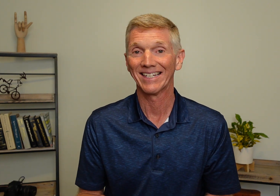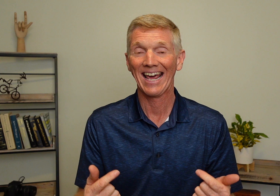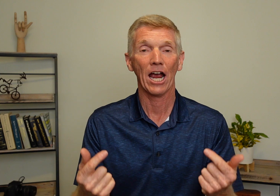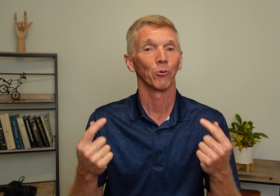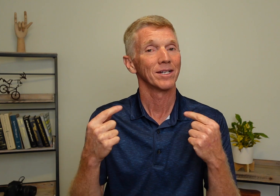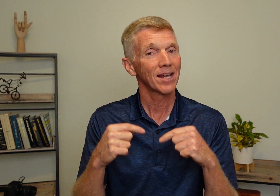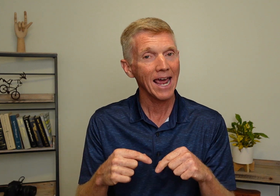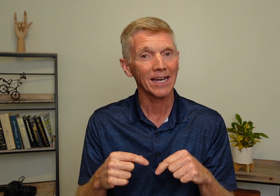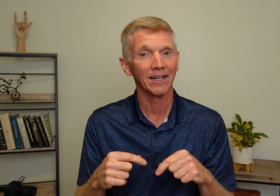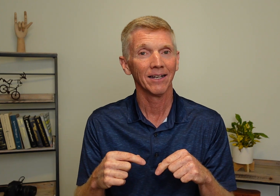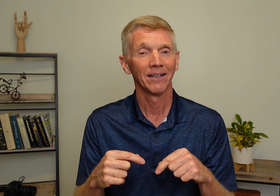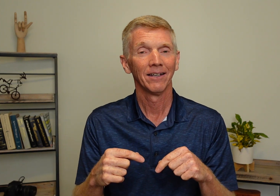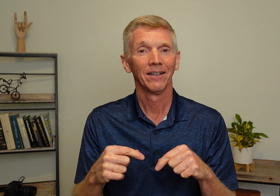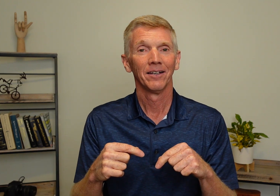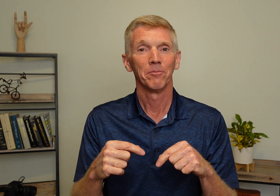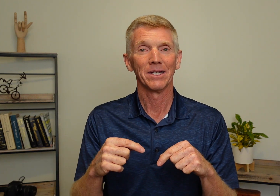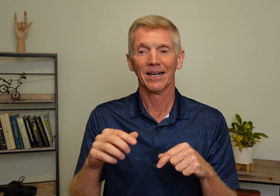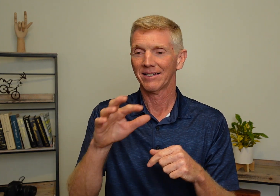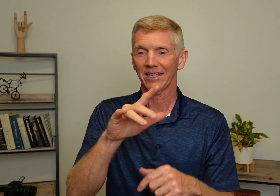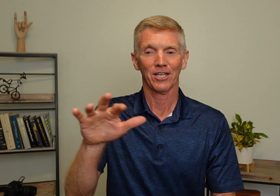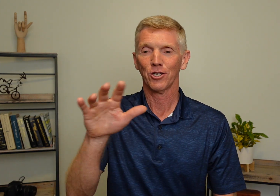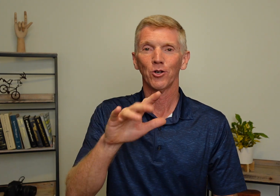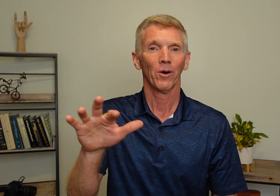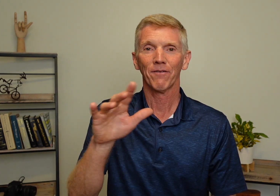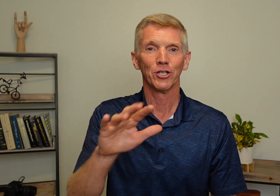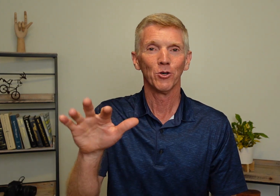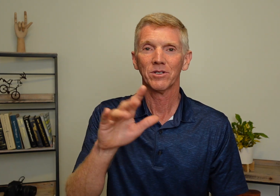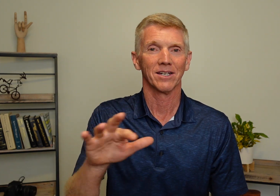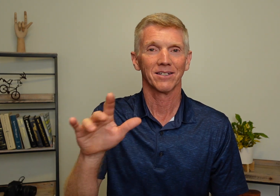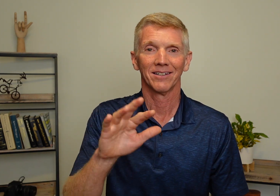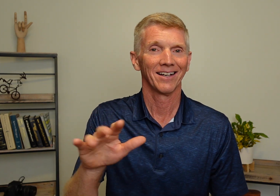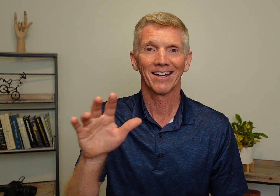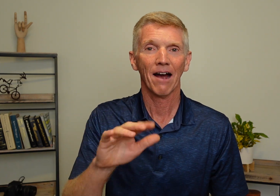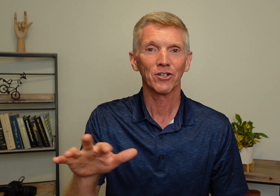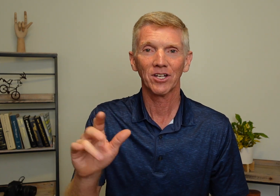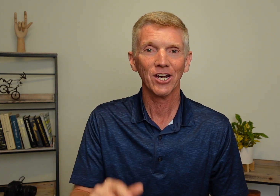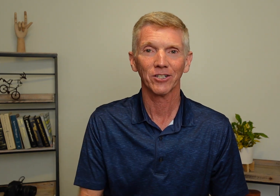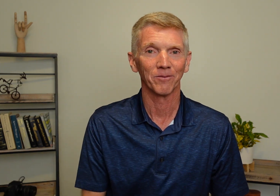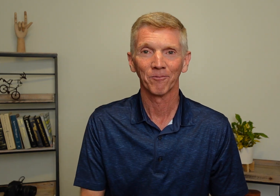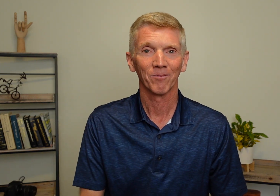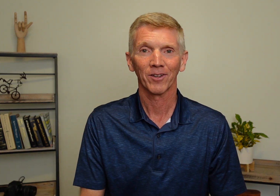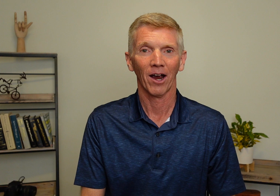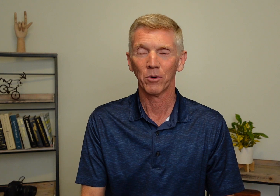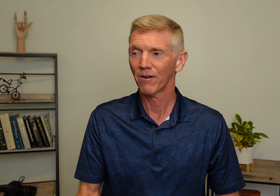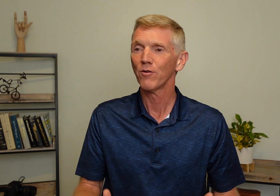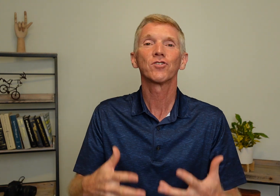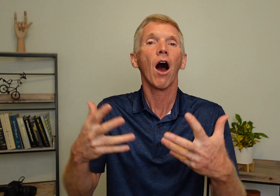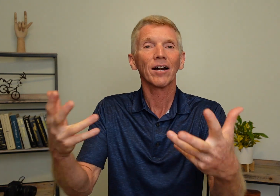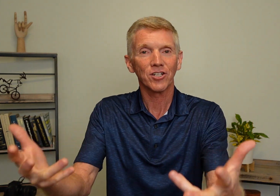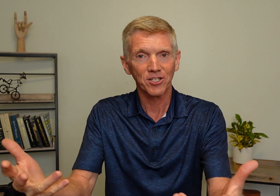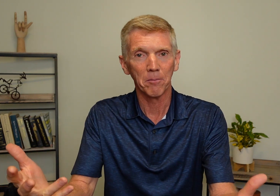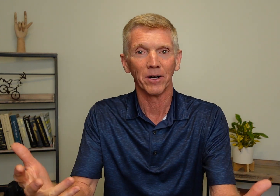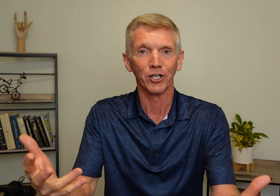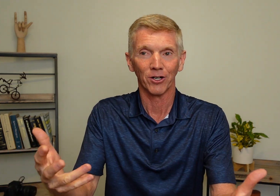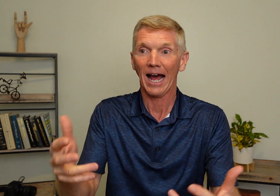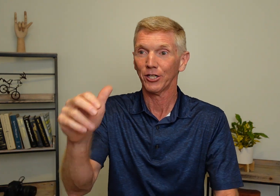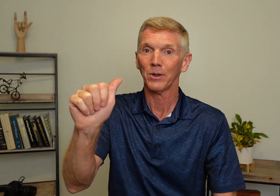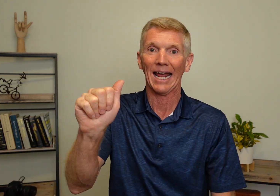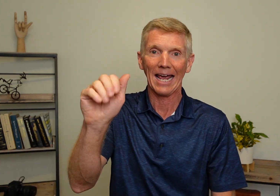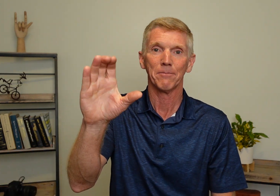can't retain, because you don't ever use this in a conversation. All right, whenever you talk to somebody, you're not doing A, B.